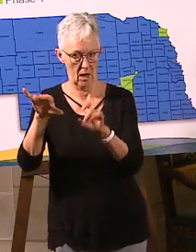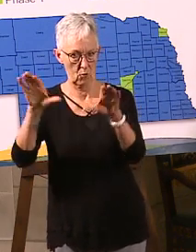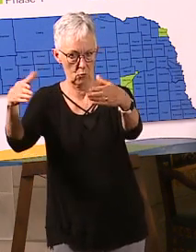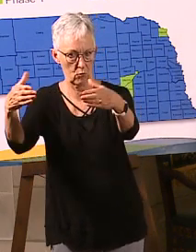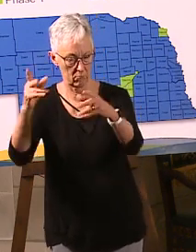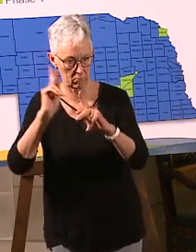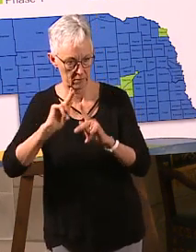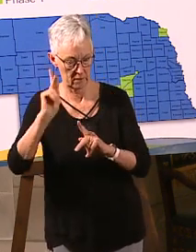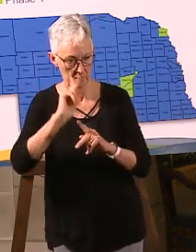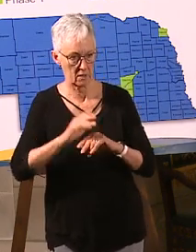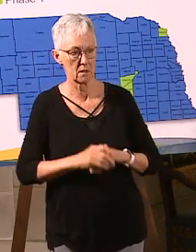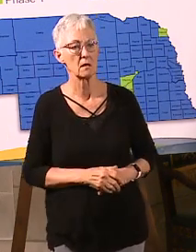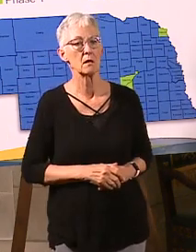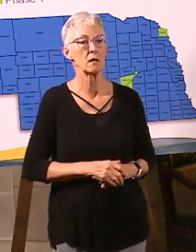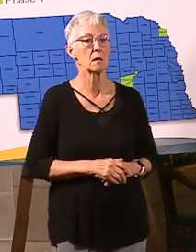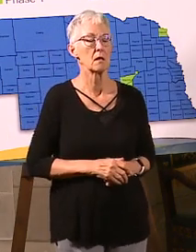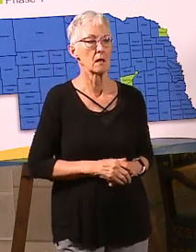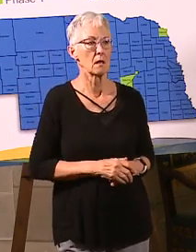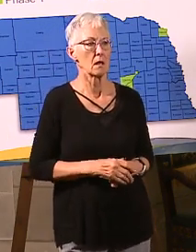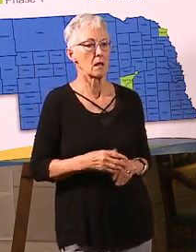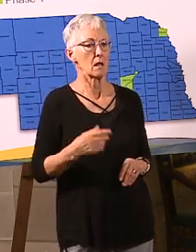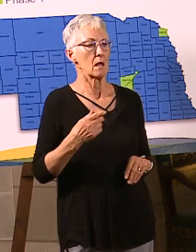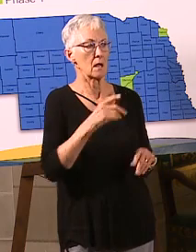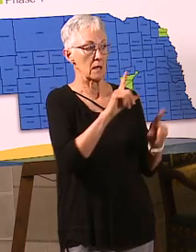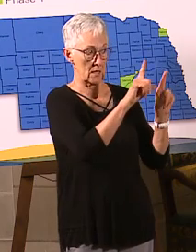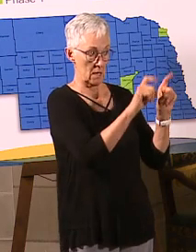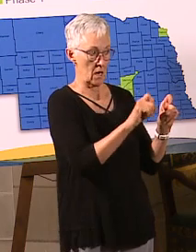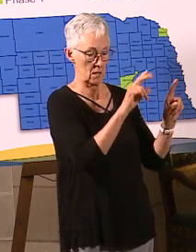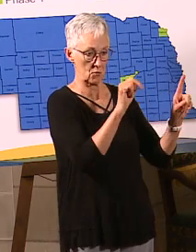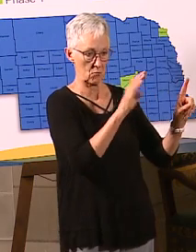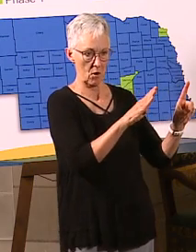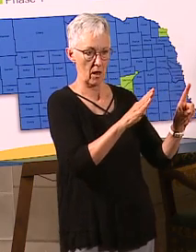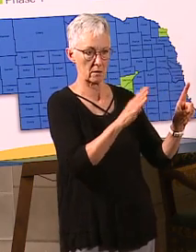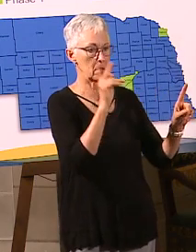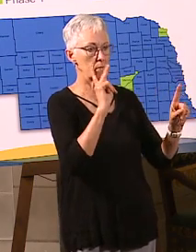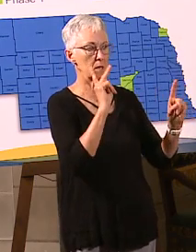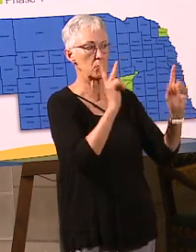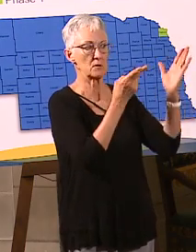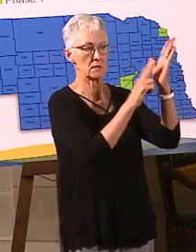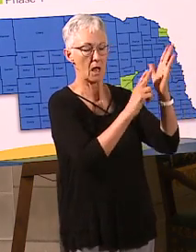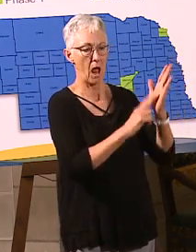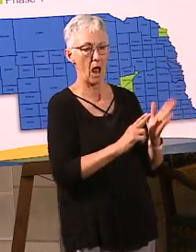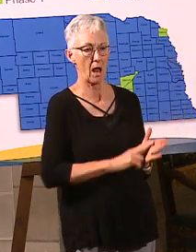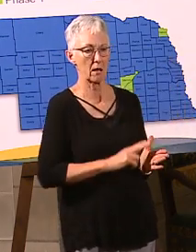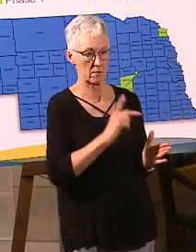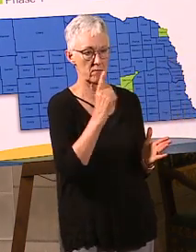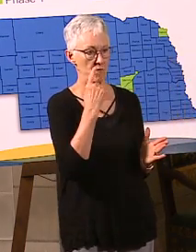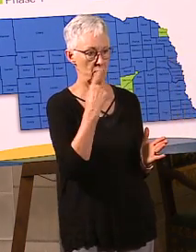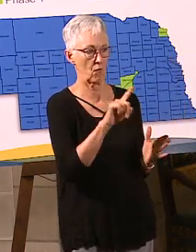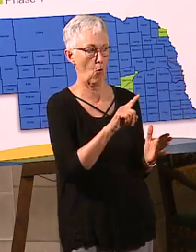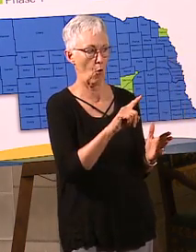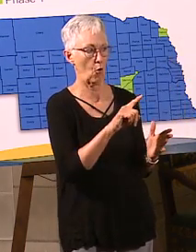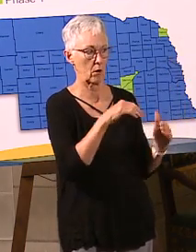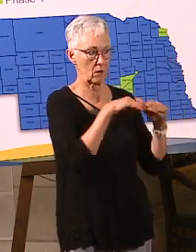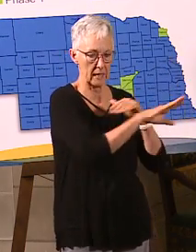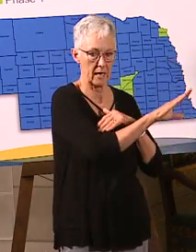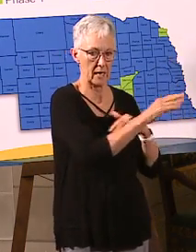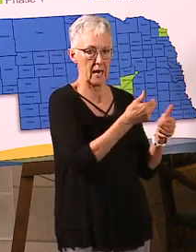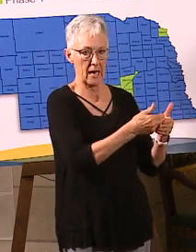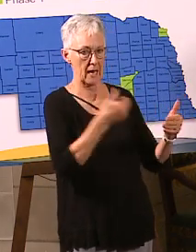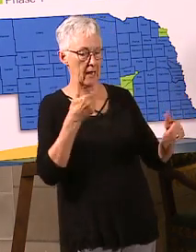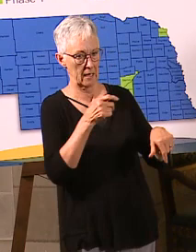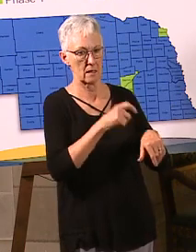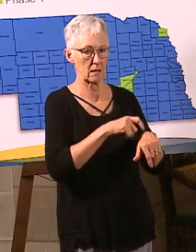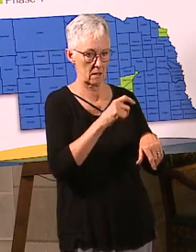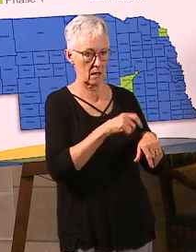testnebraska.com is, and one of the reasons they have higher capacity is because people sign up for slots ahead of time, which we're not requiring necessarily for what's going on One World, right? People are